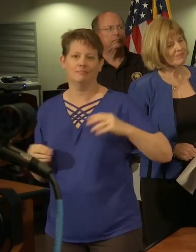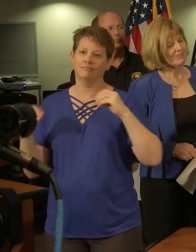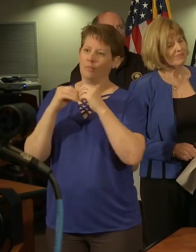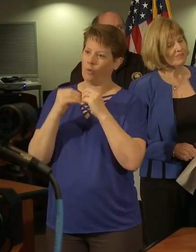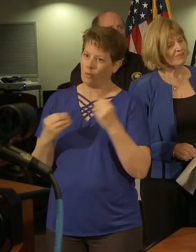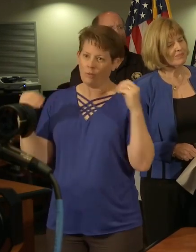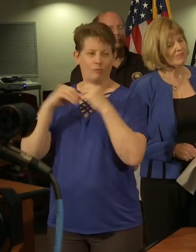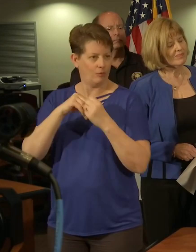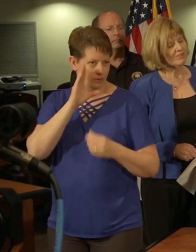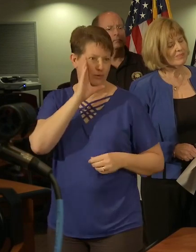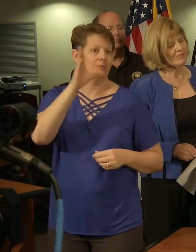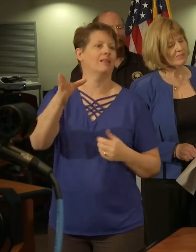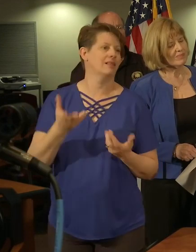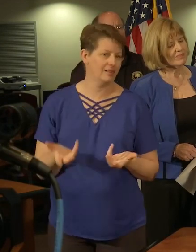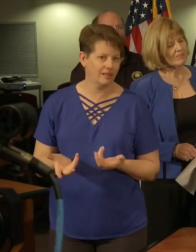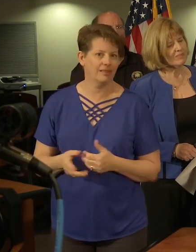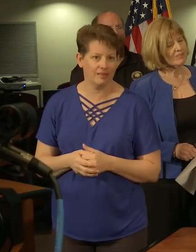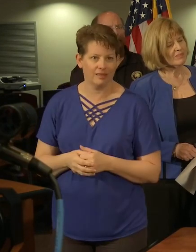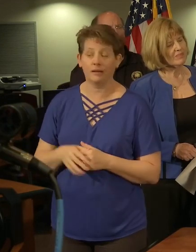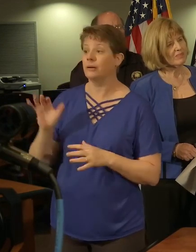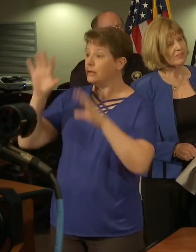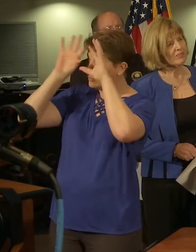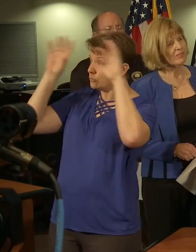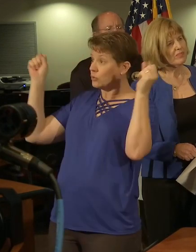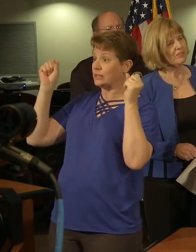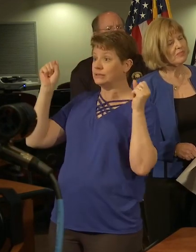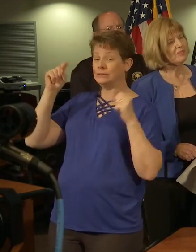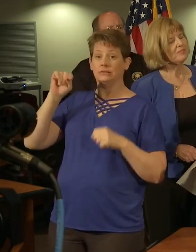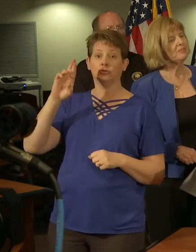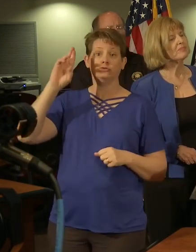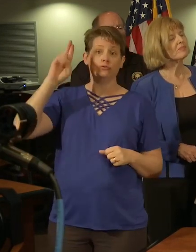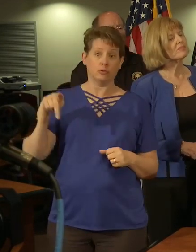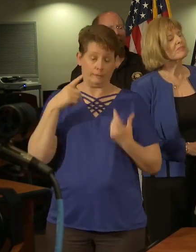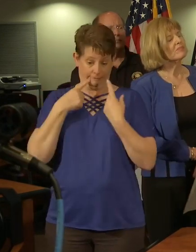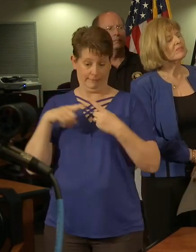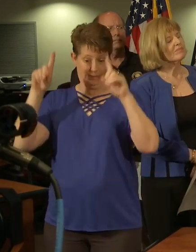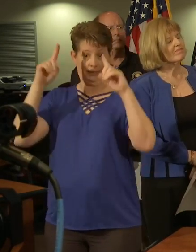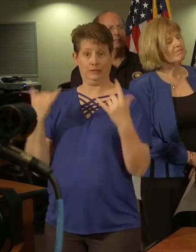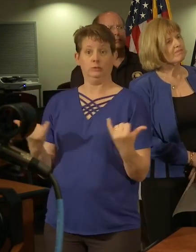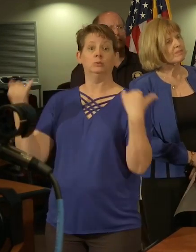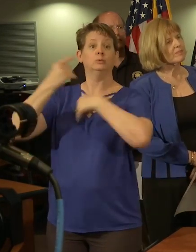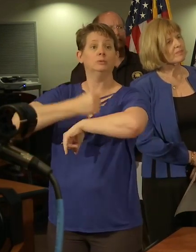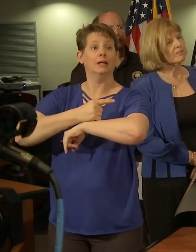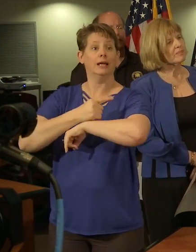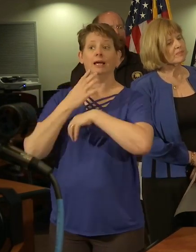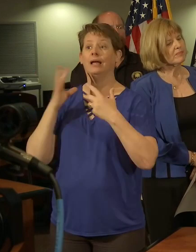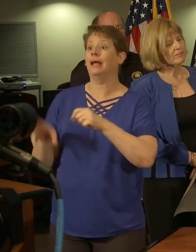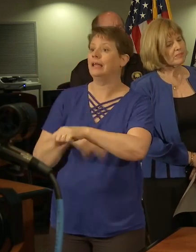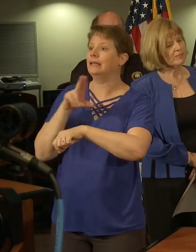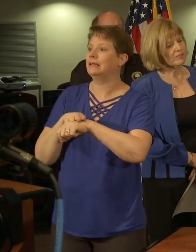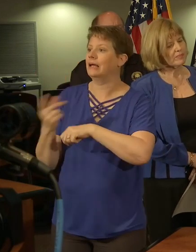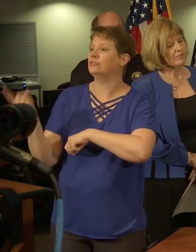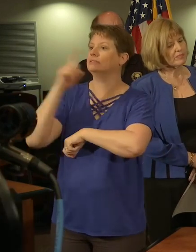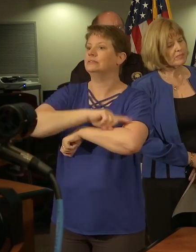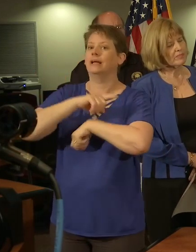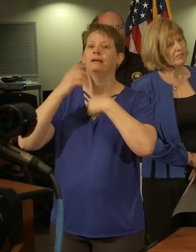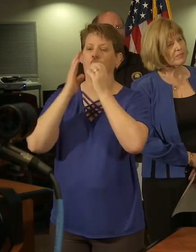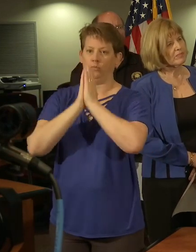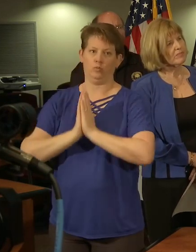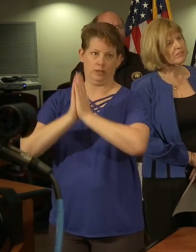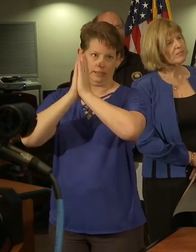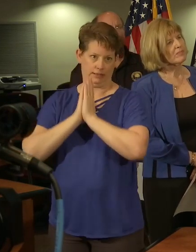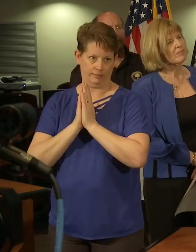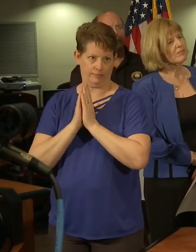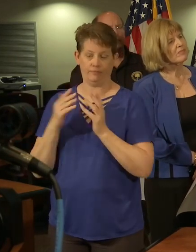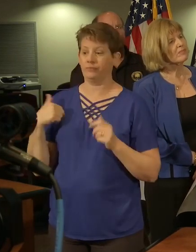restocked and restocked. President Trump has declared today as a national day of prayer. We had